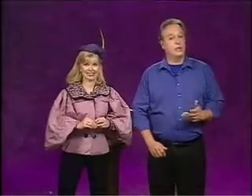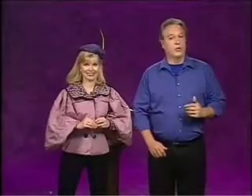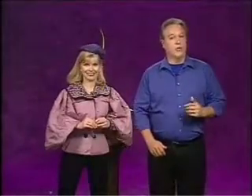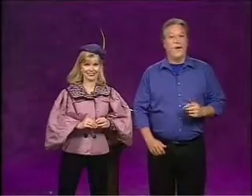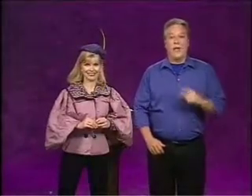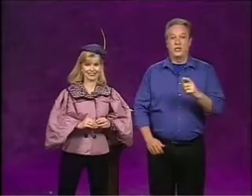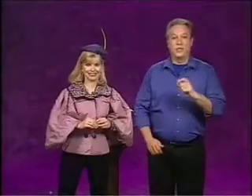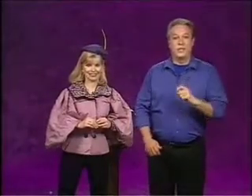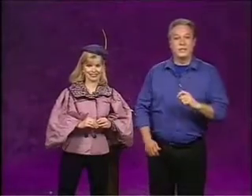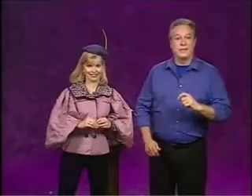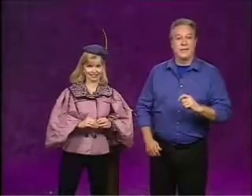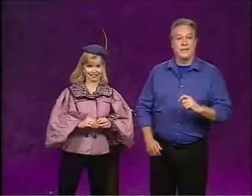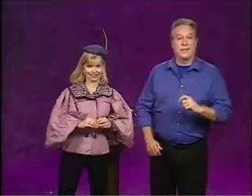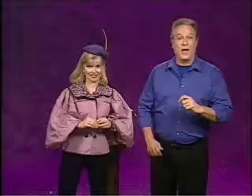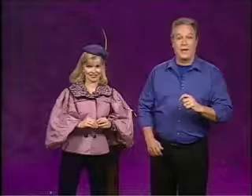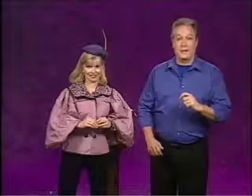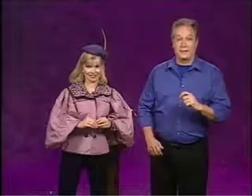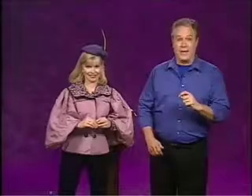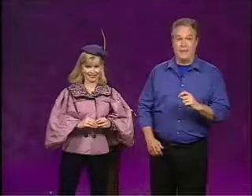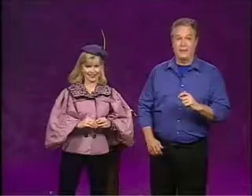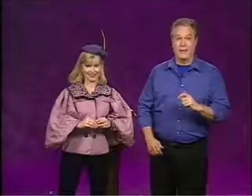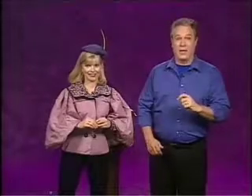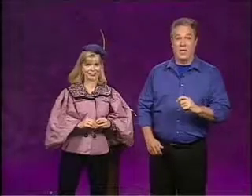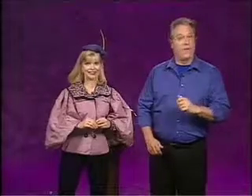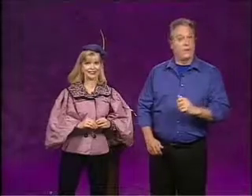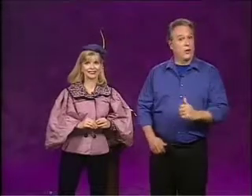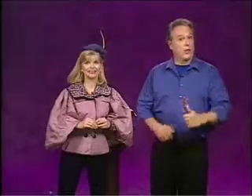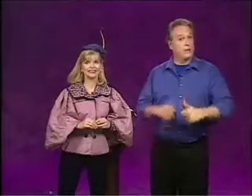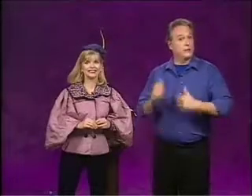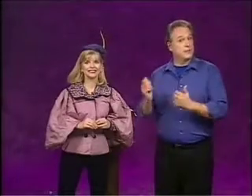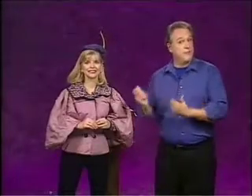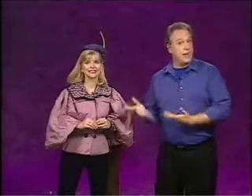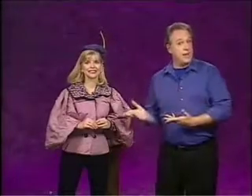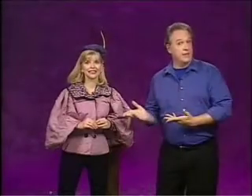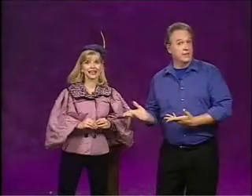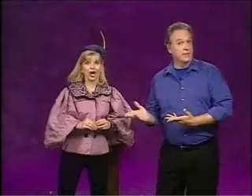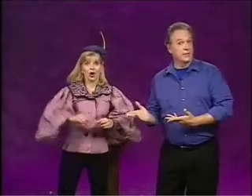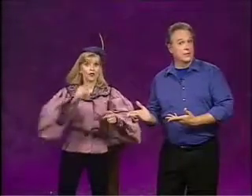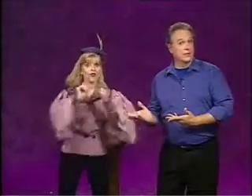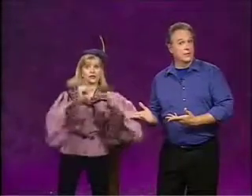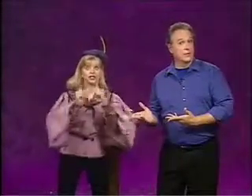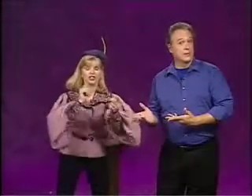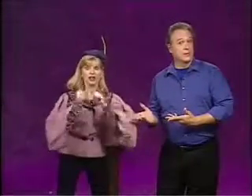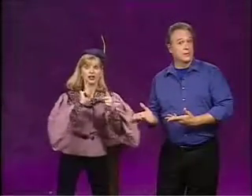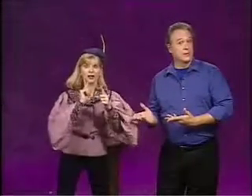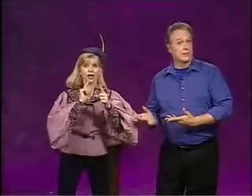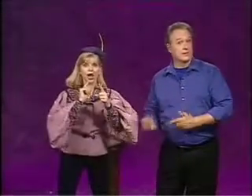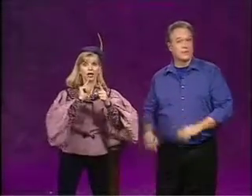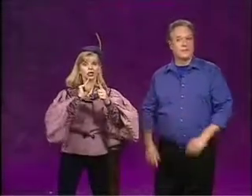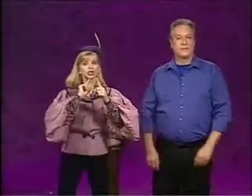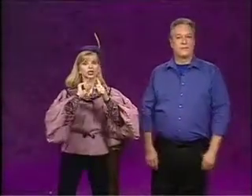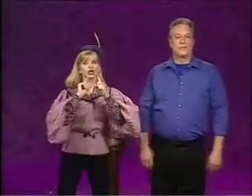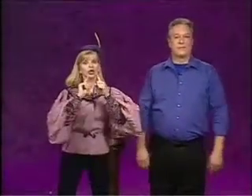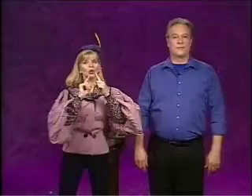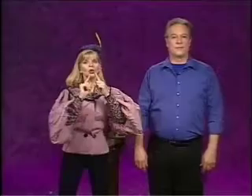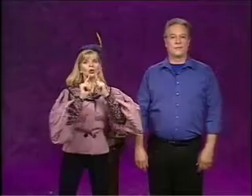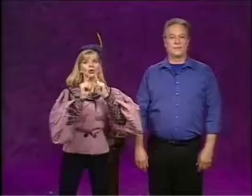too, as you can see in the following examples of varying speeds. Rapidly talking,